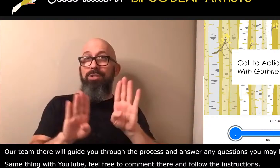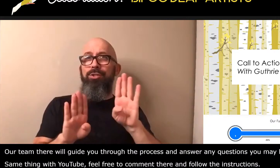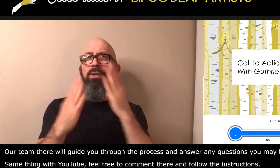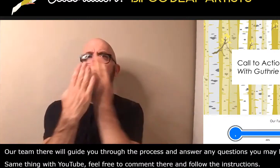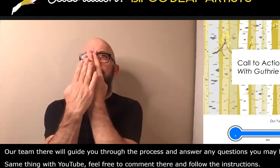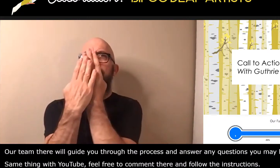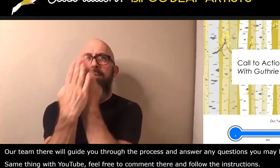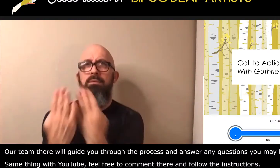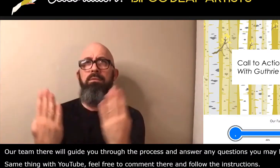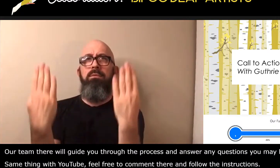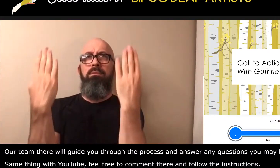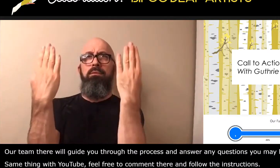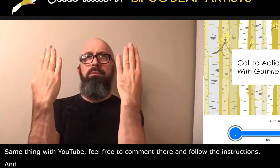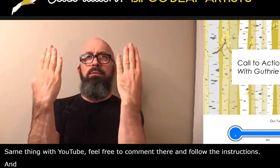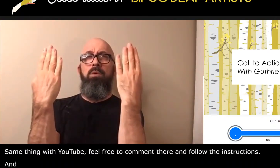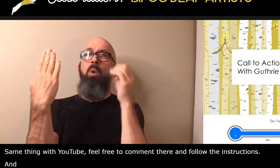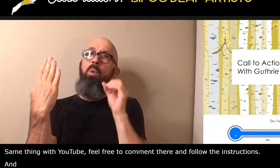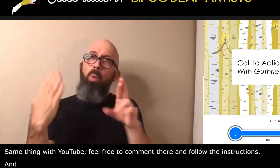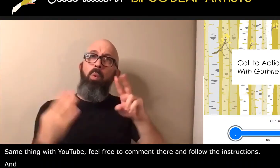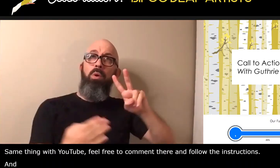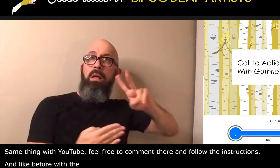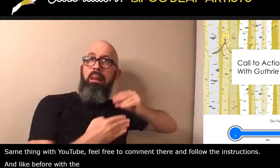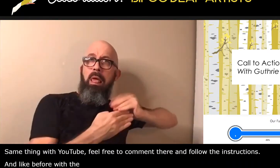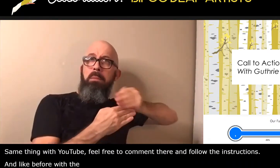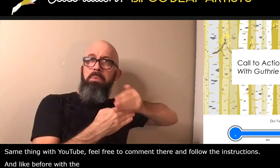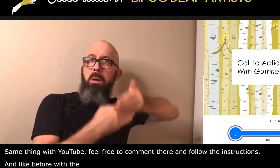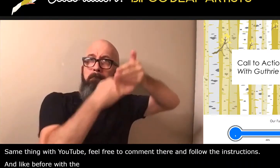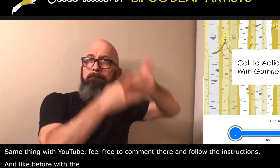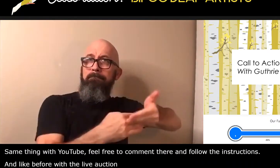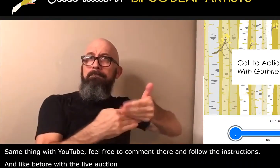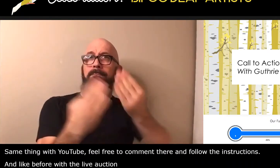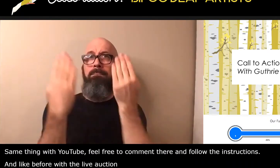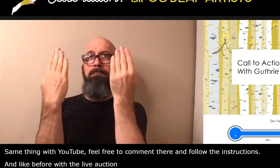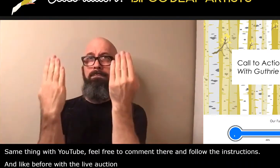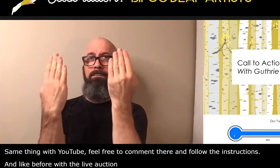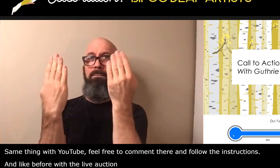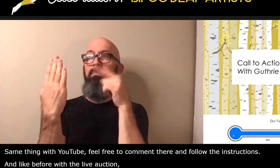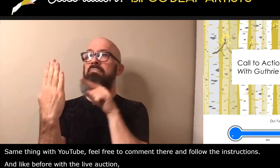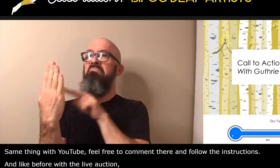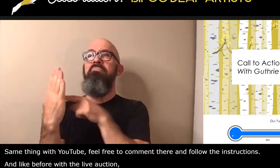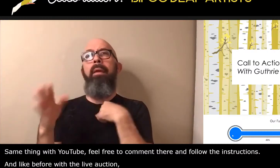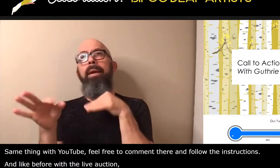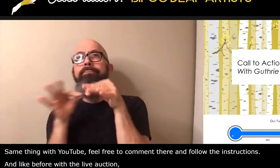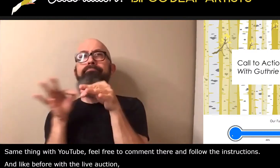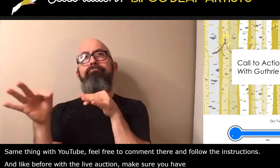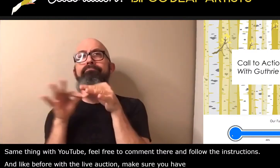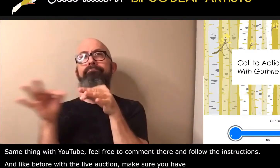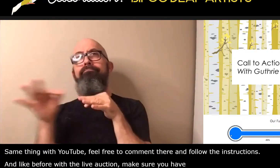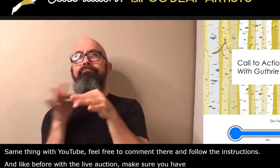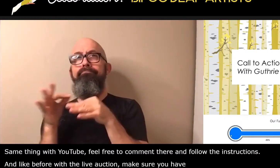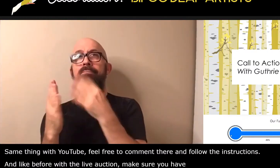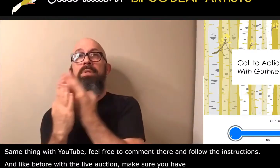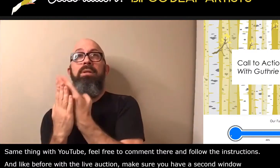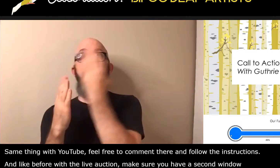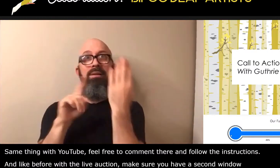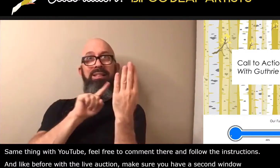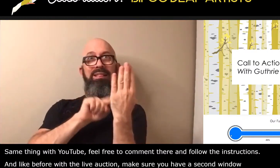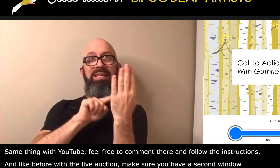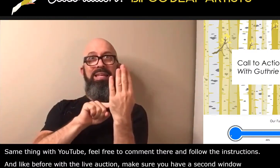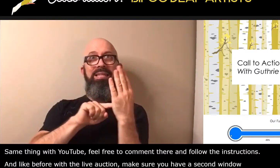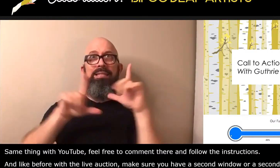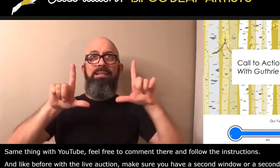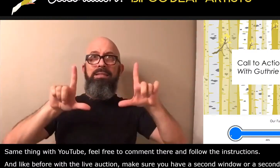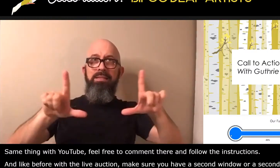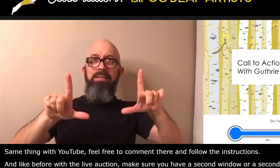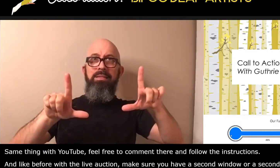And like before with the live auction, make sure you have a second window or a second device ready.